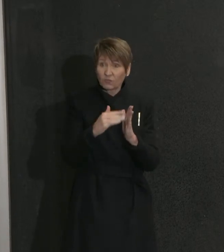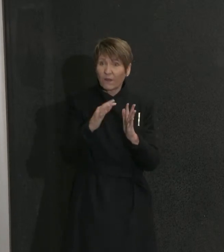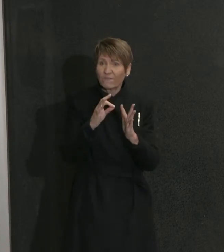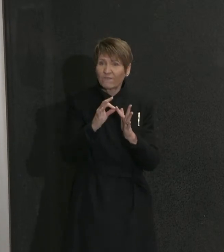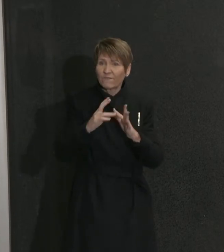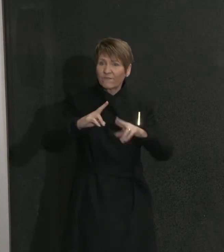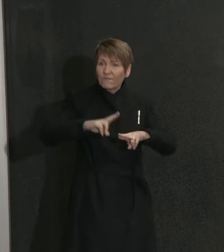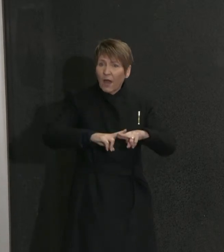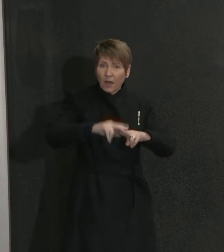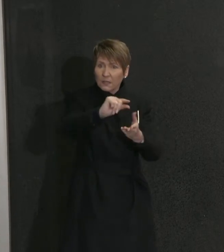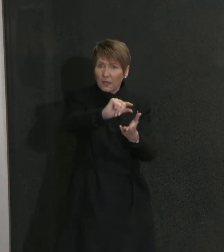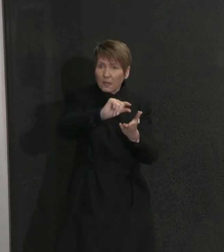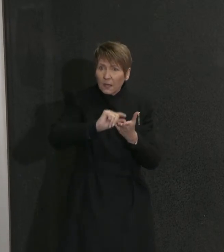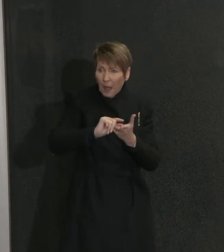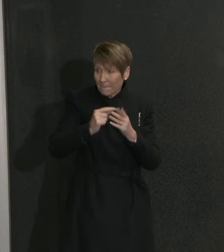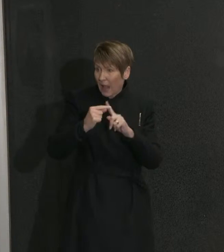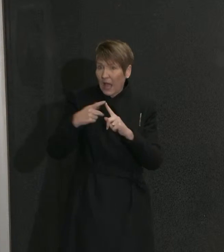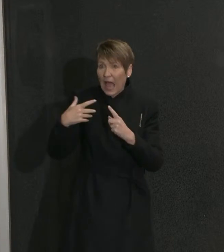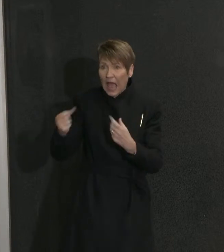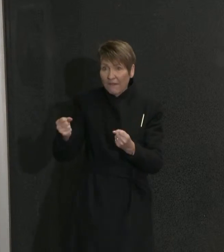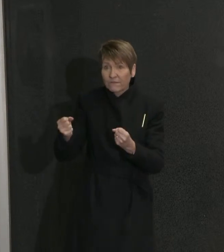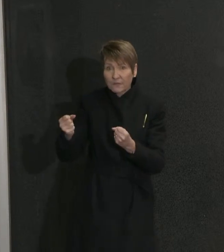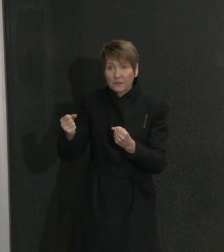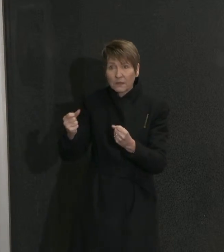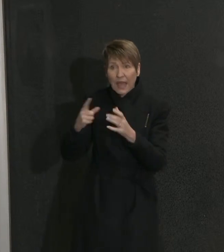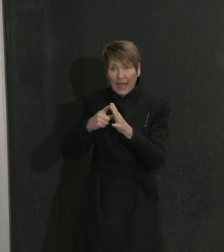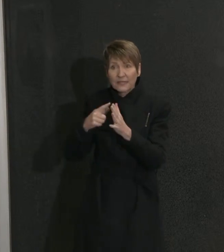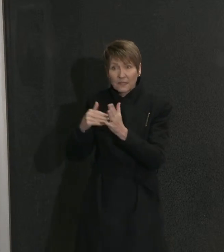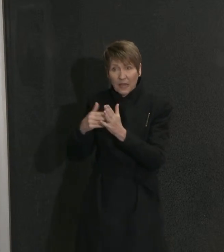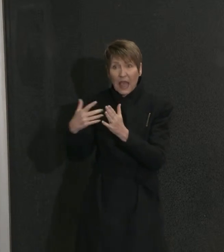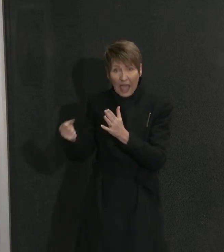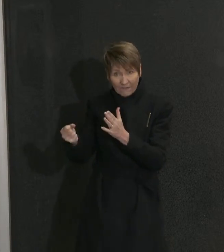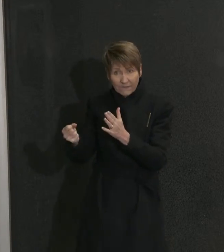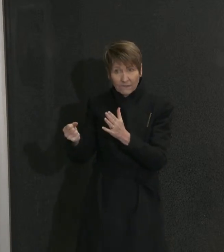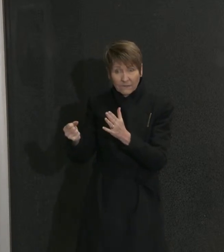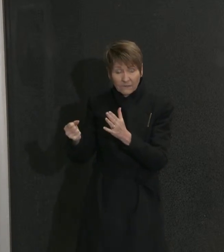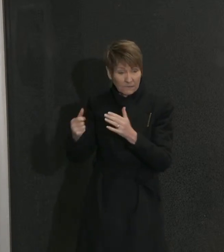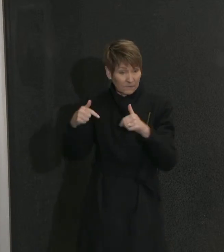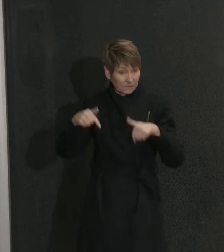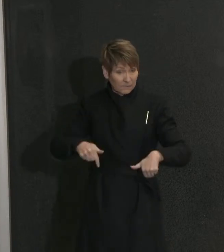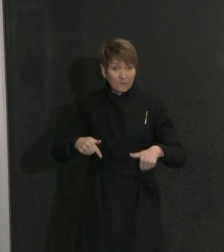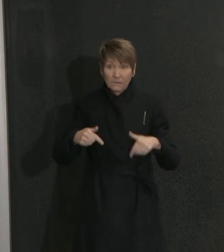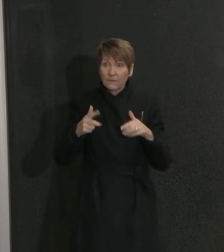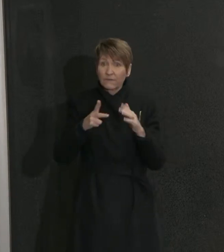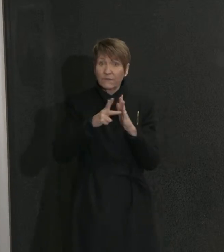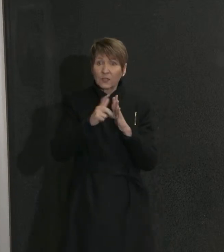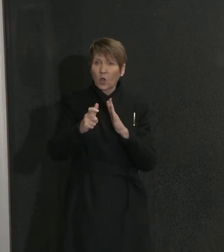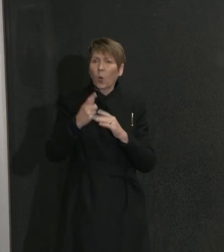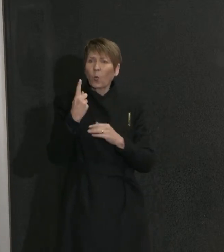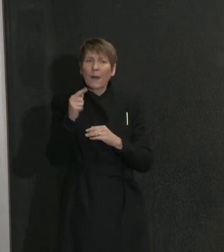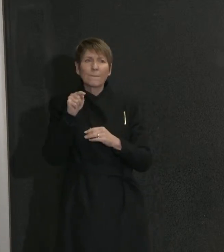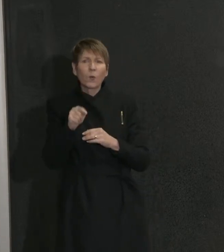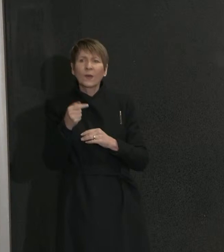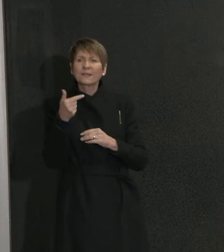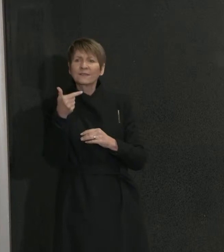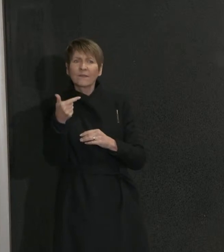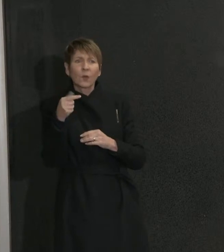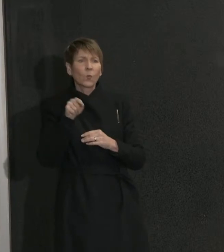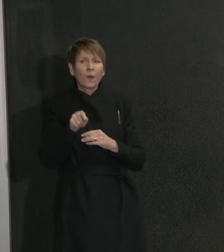some supplies of AstraZeneca, and we'll have more to say about it. We are already leading the country, I believe, at sort of 1.7, 1.8